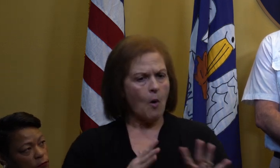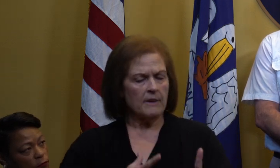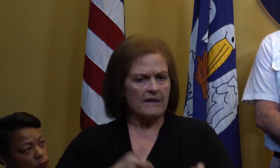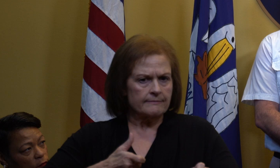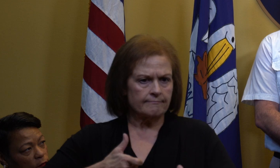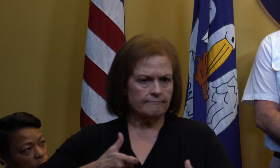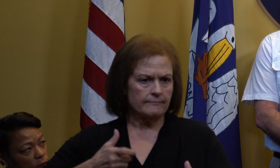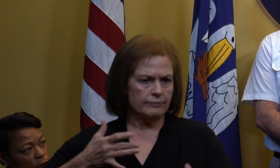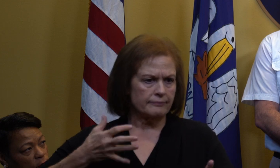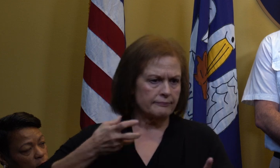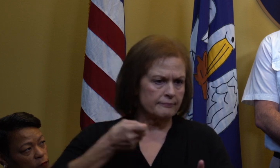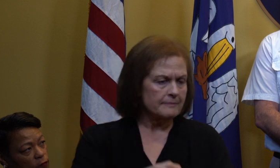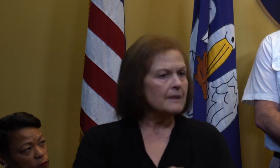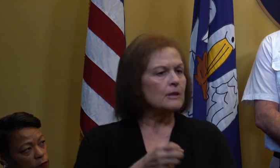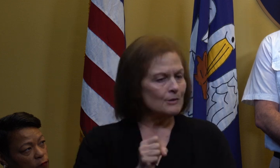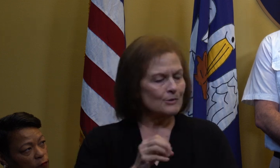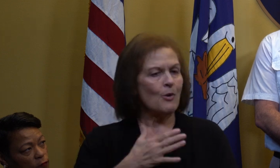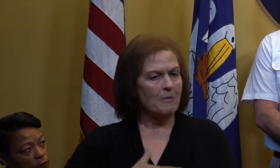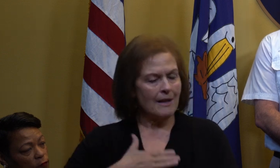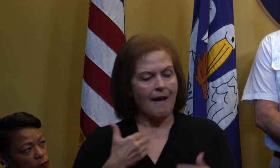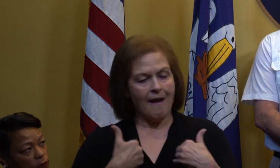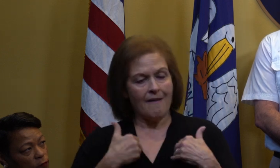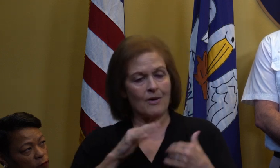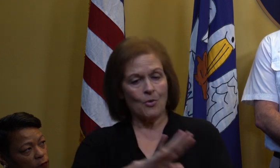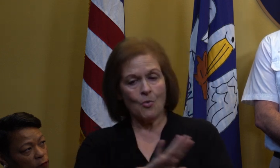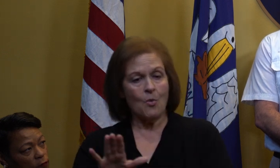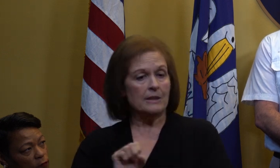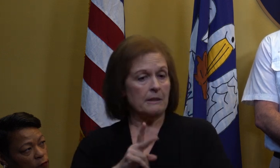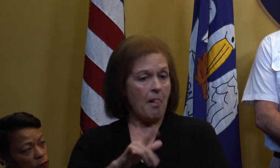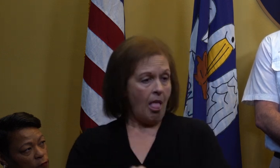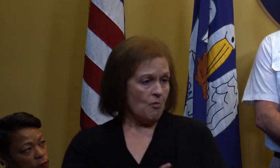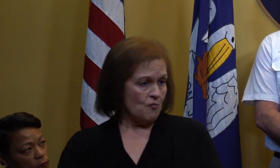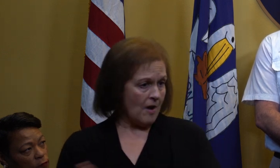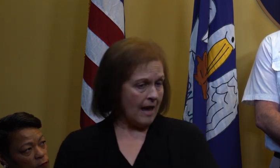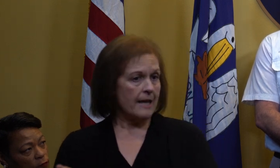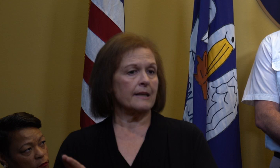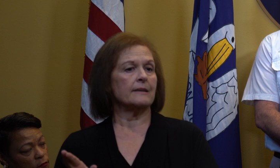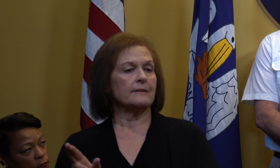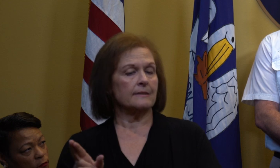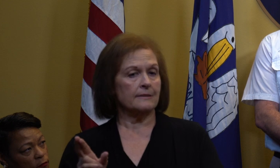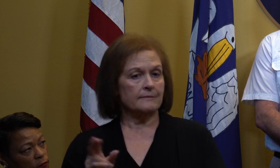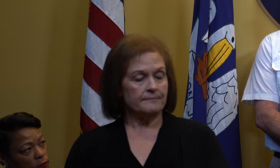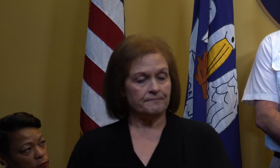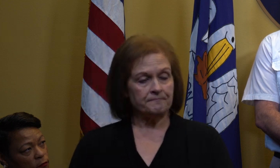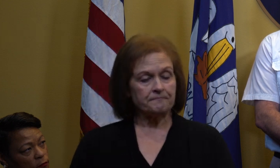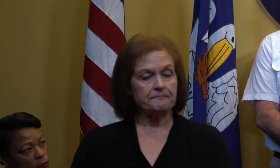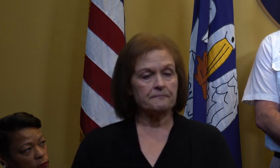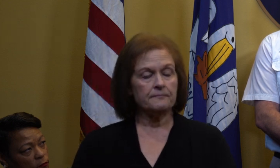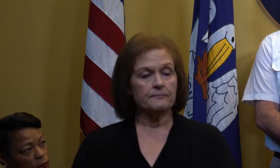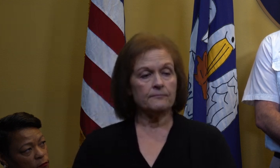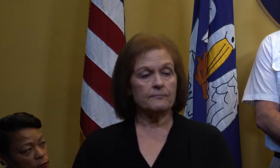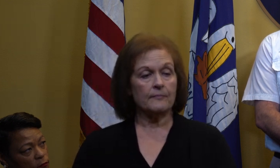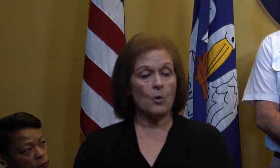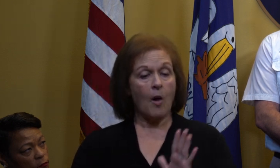action when needed. So have that plan, have those supplies, be able to take that quick action when you're told to do so. New